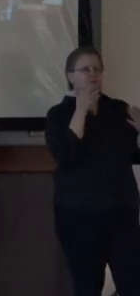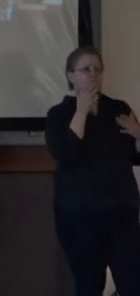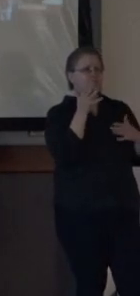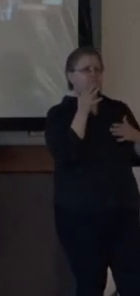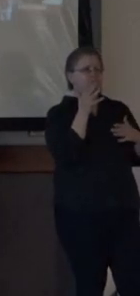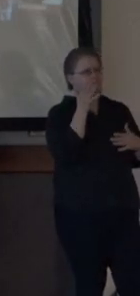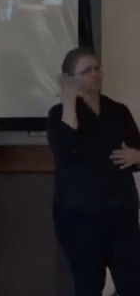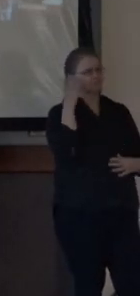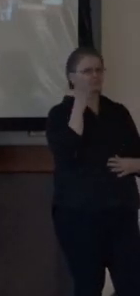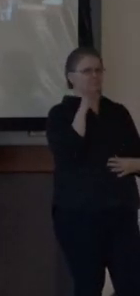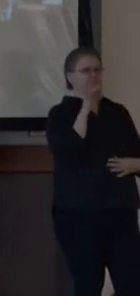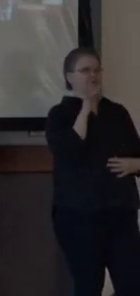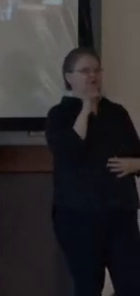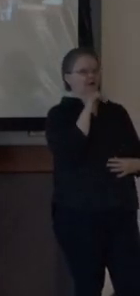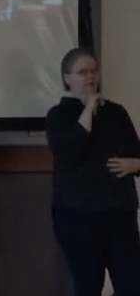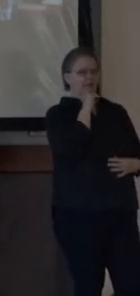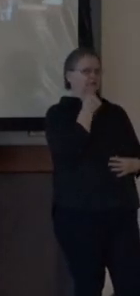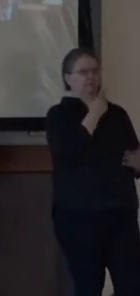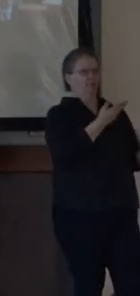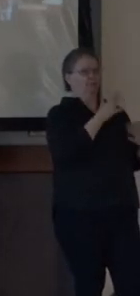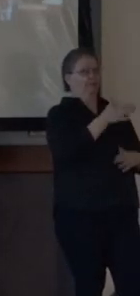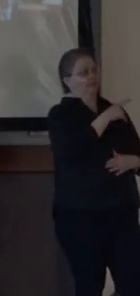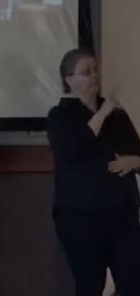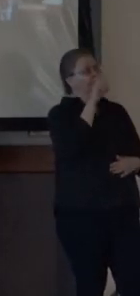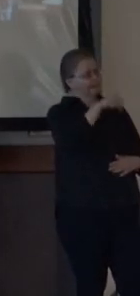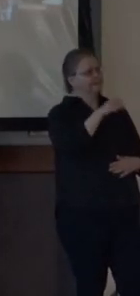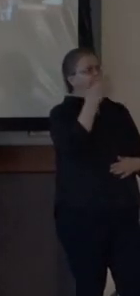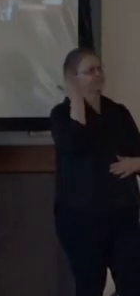it was back in the 90s. I don't even say that probably,